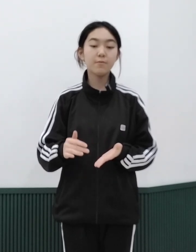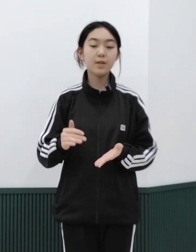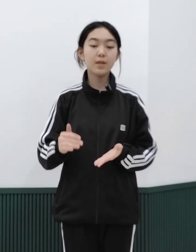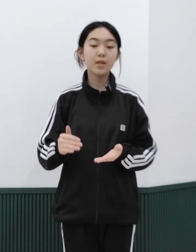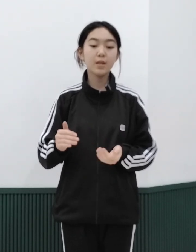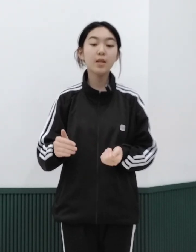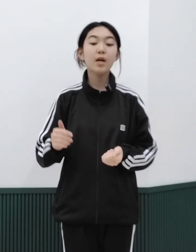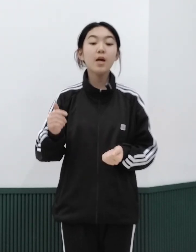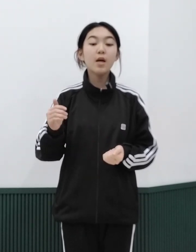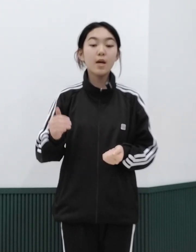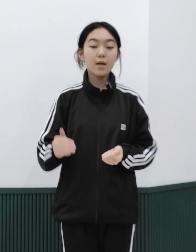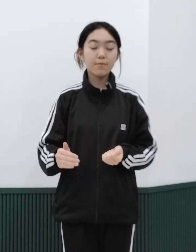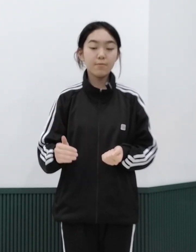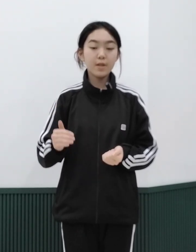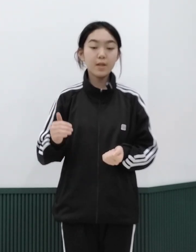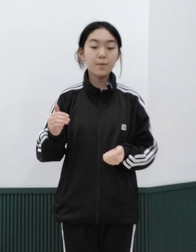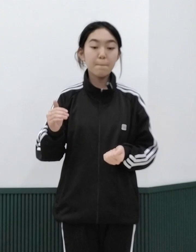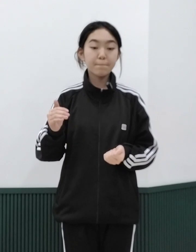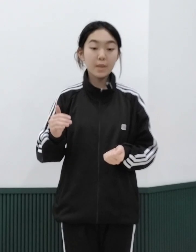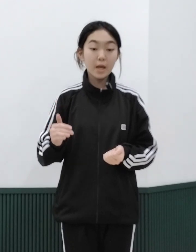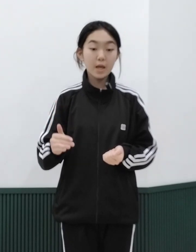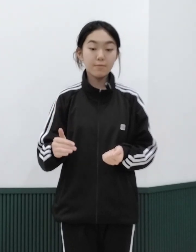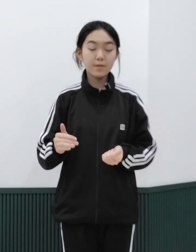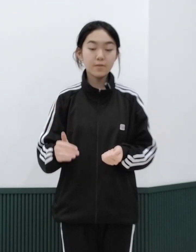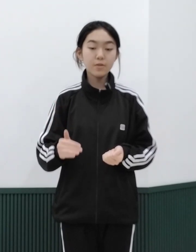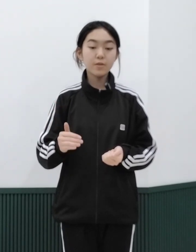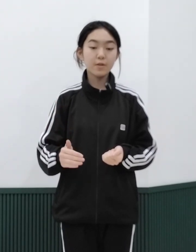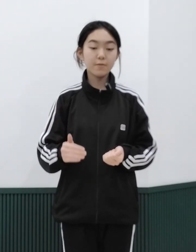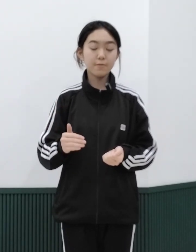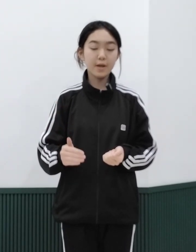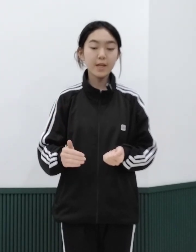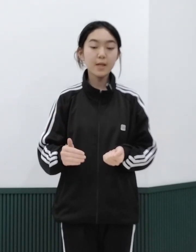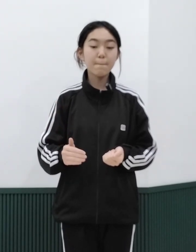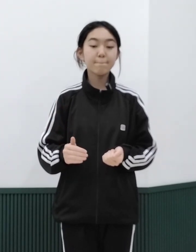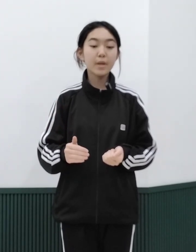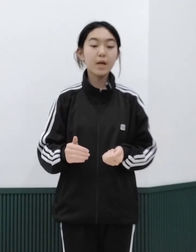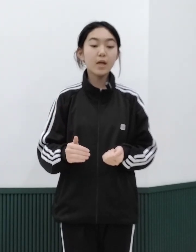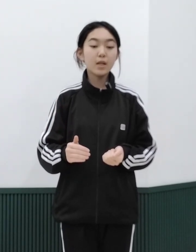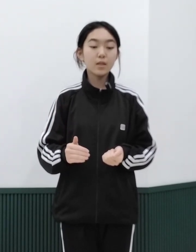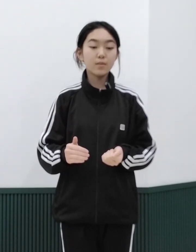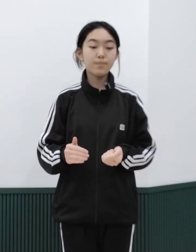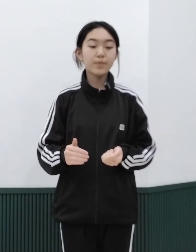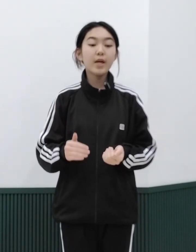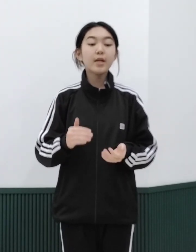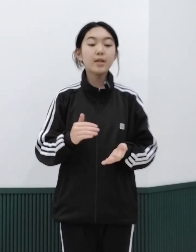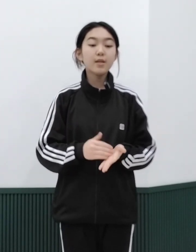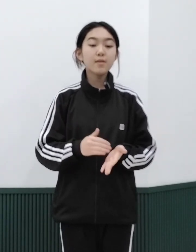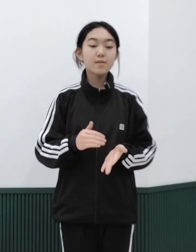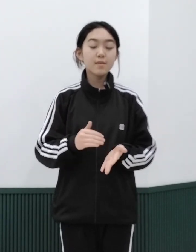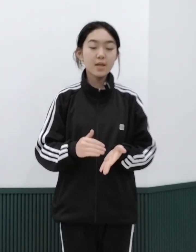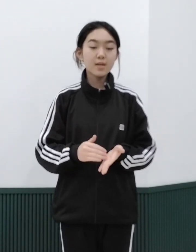it in every sort of way. He stays